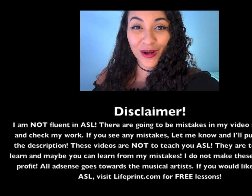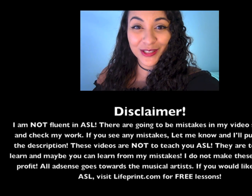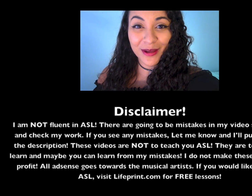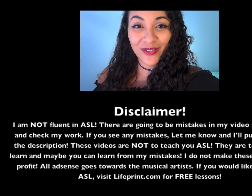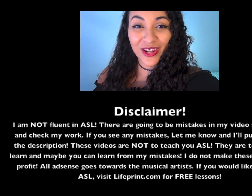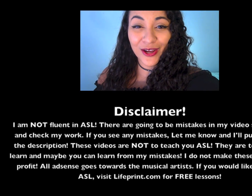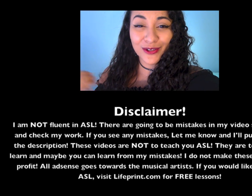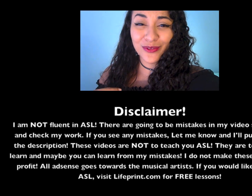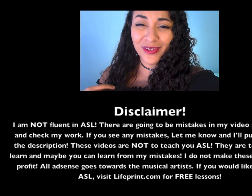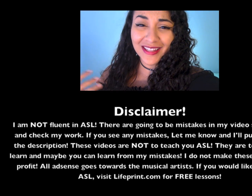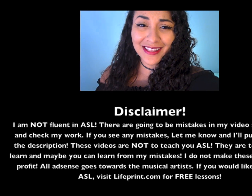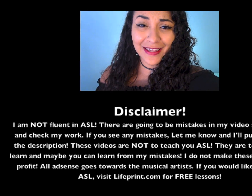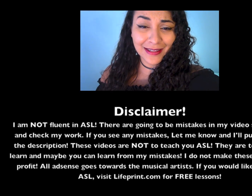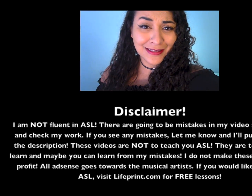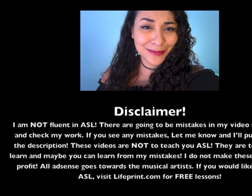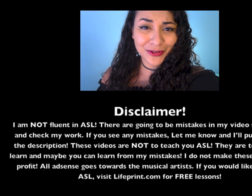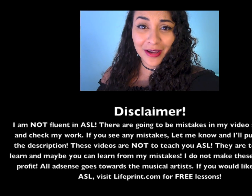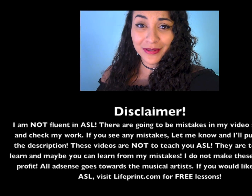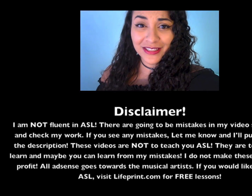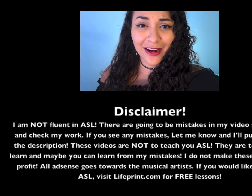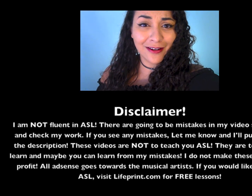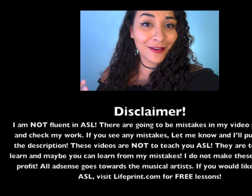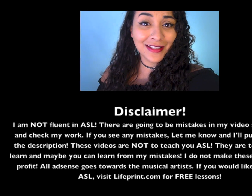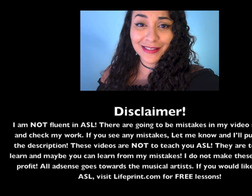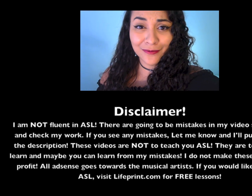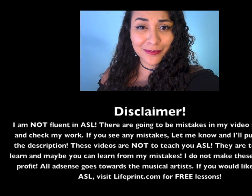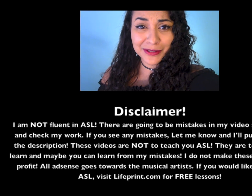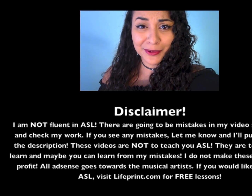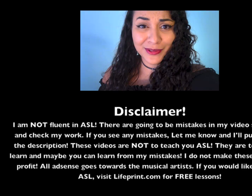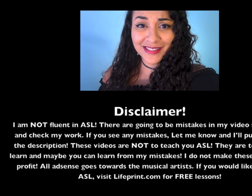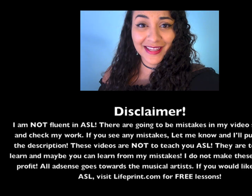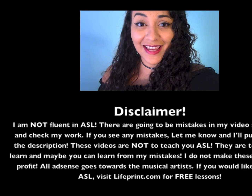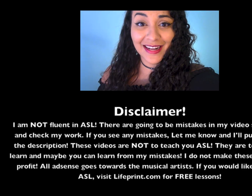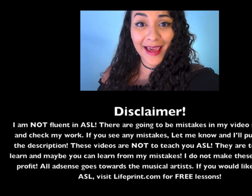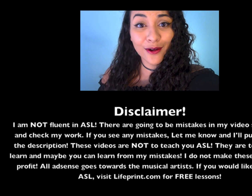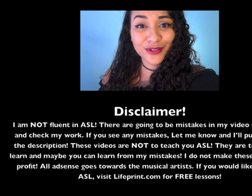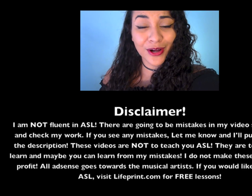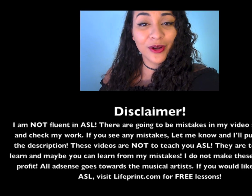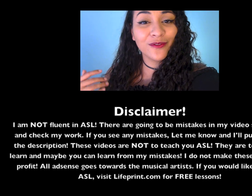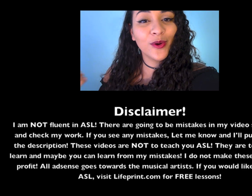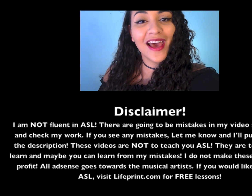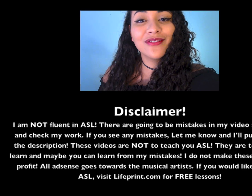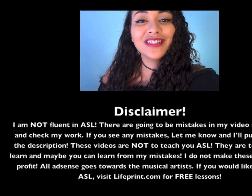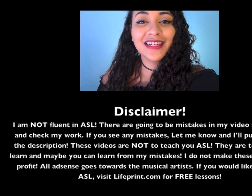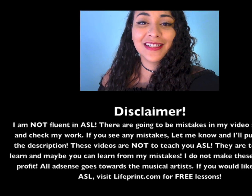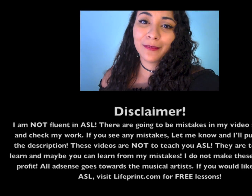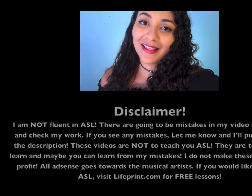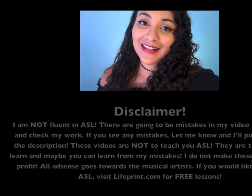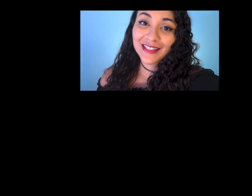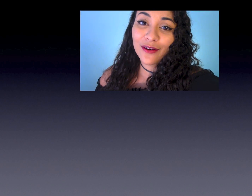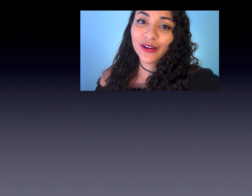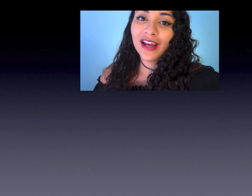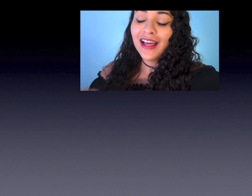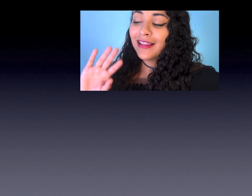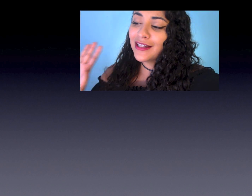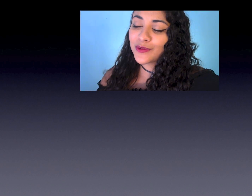Watching my video, don't forget to like and subscribe and share and all that stuff I'm supposed to say in an outro. If you haven't checked out my last cover, links will